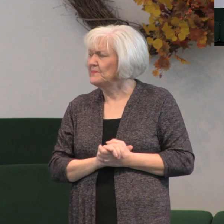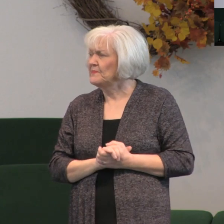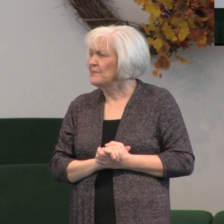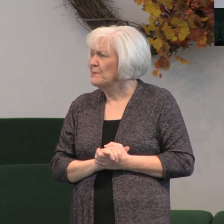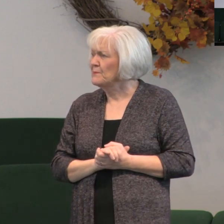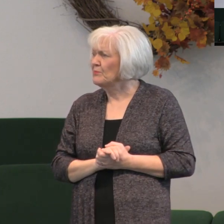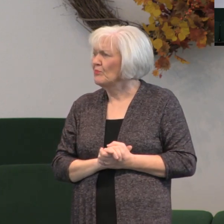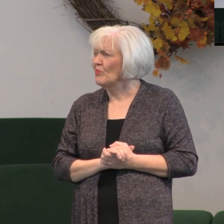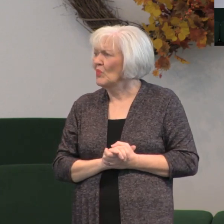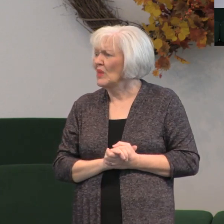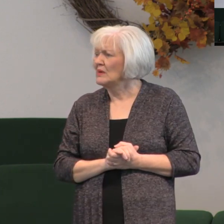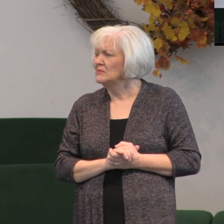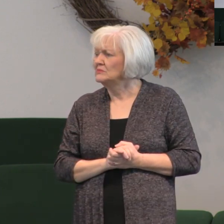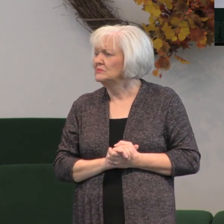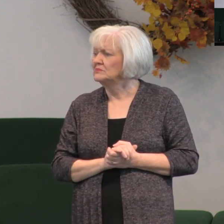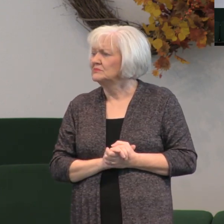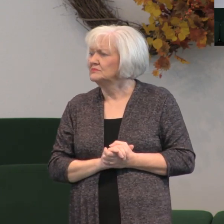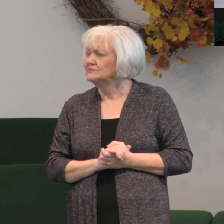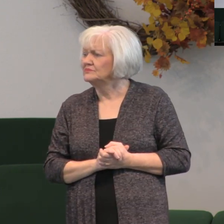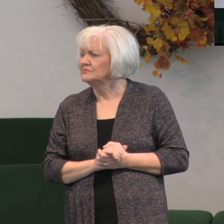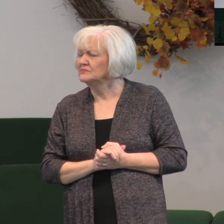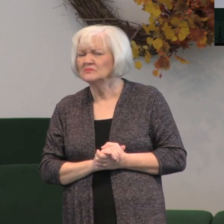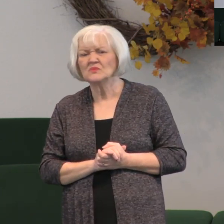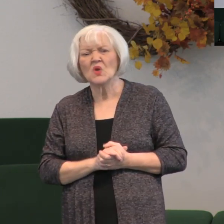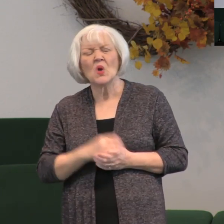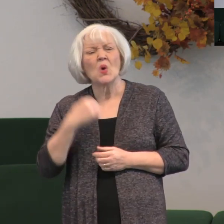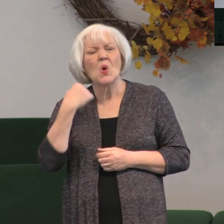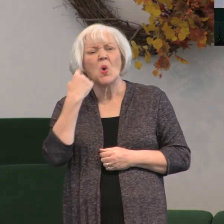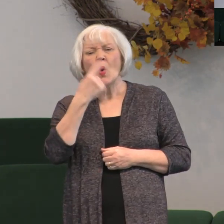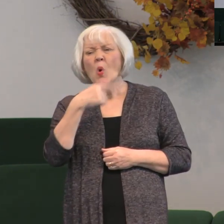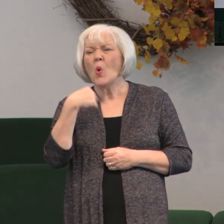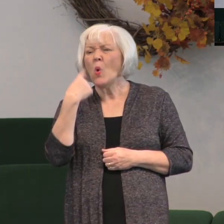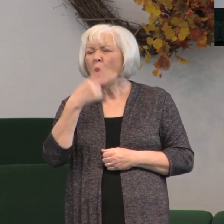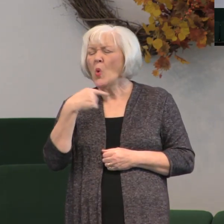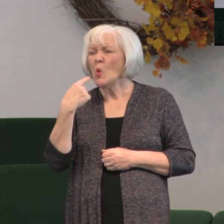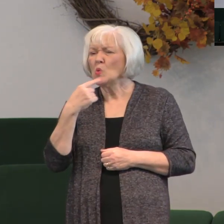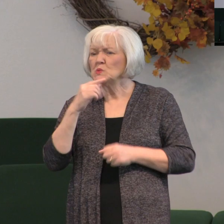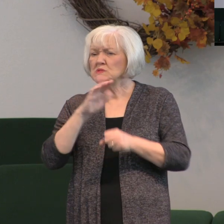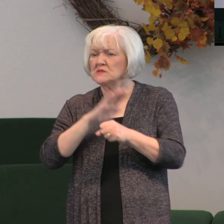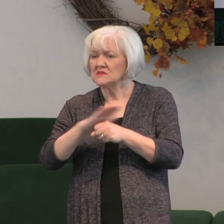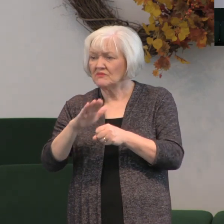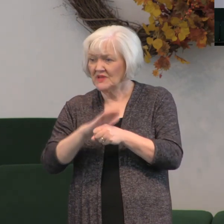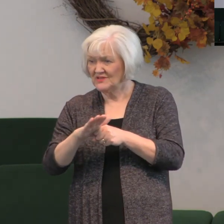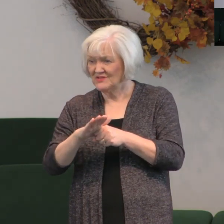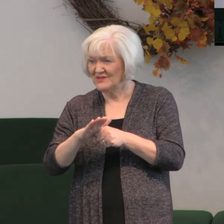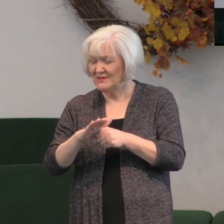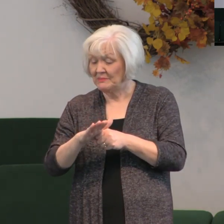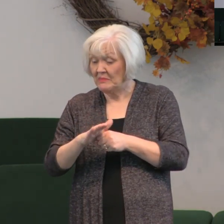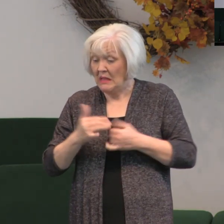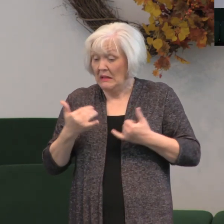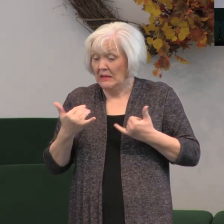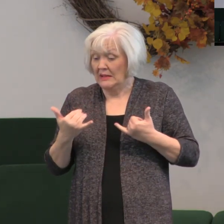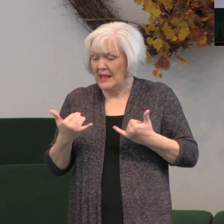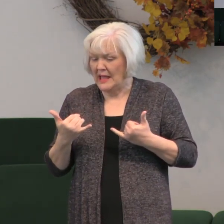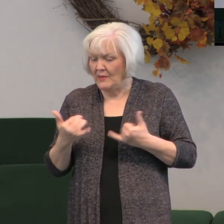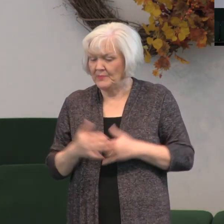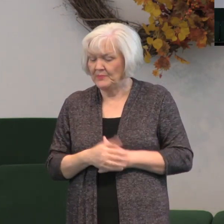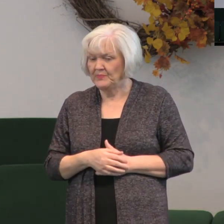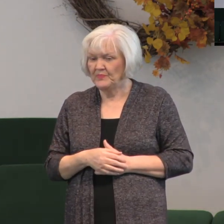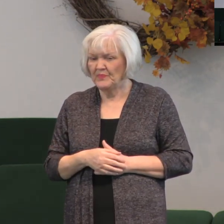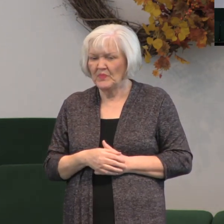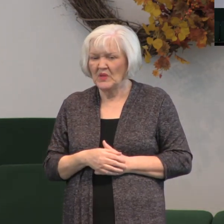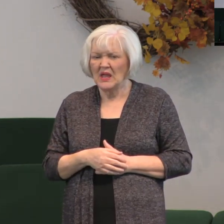who is sufficient for these things? Now thinking these